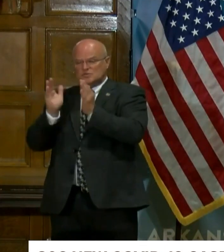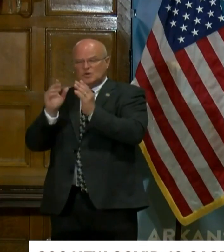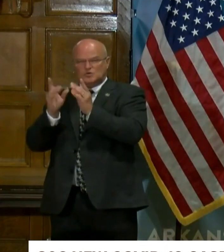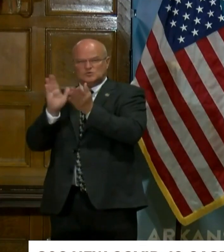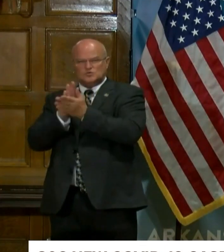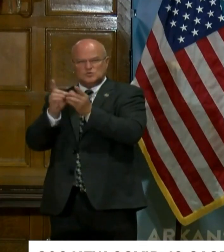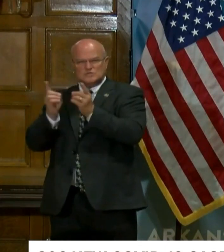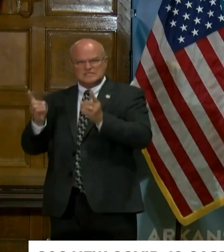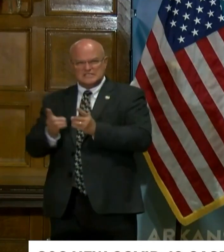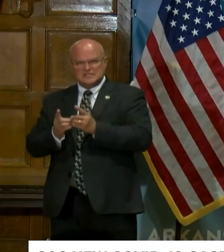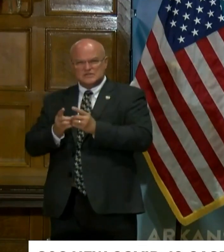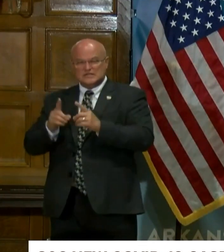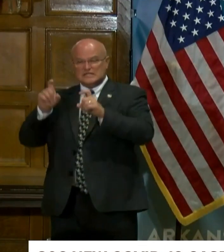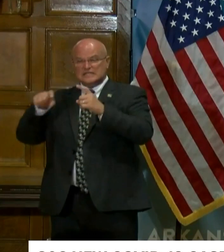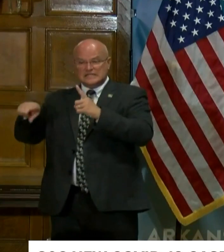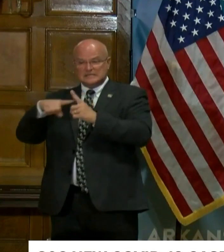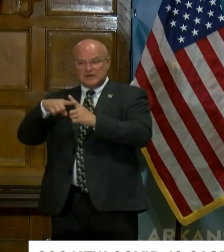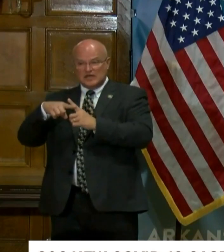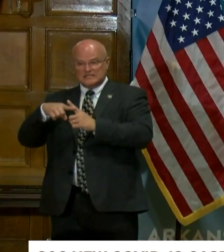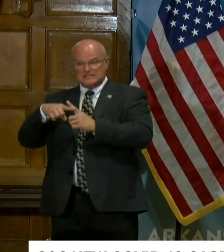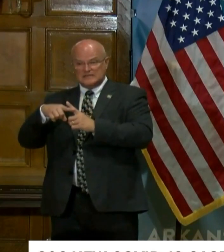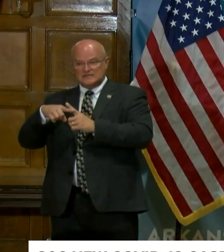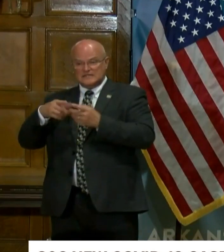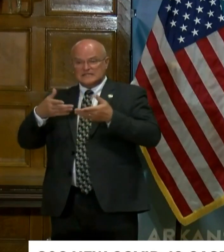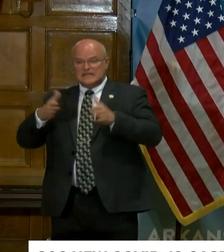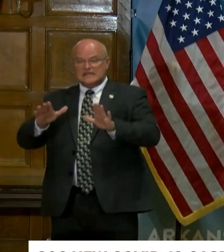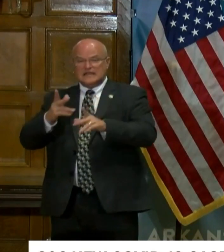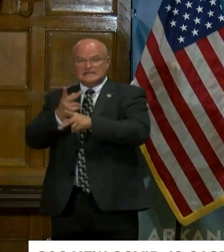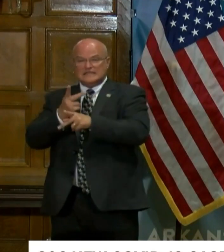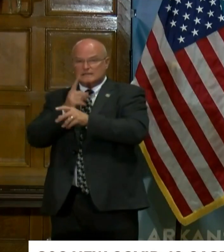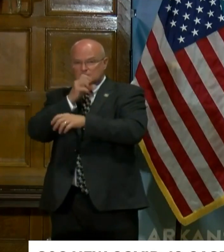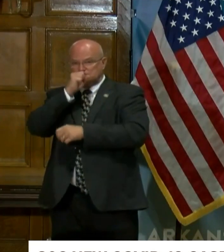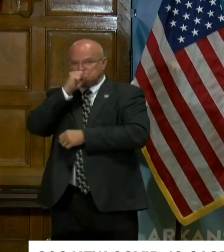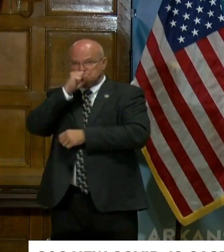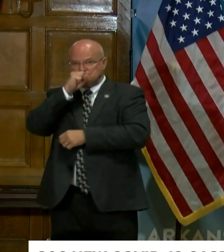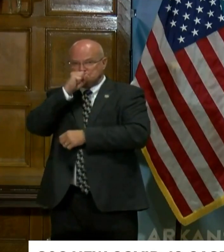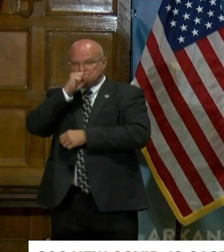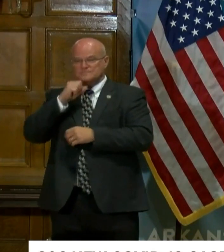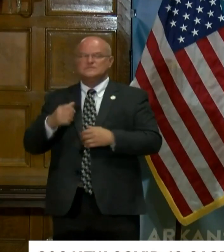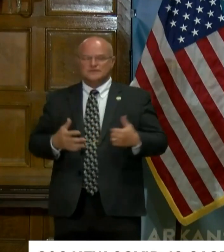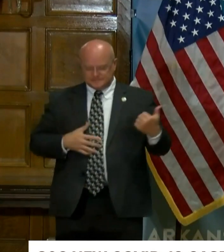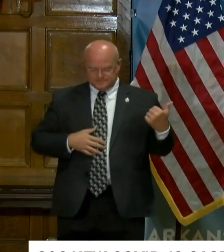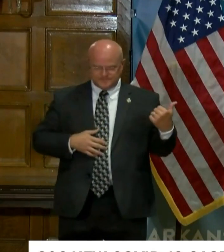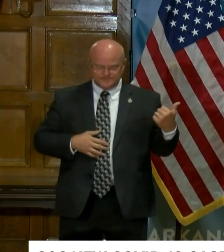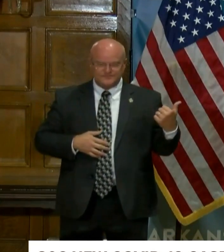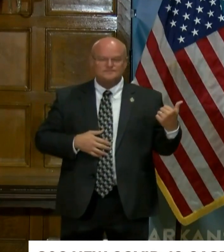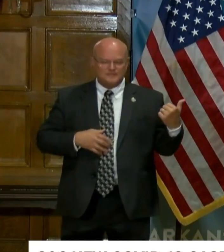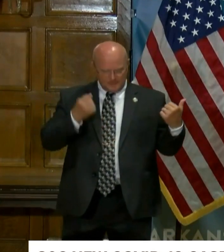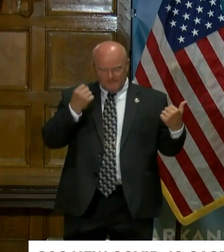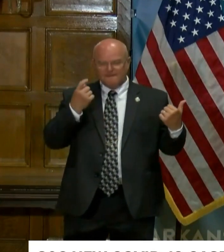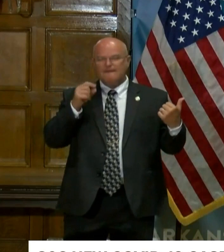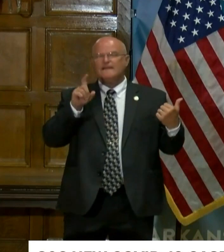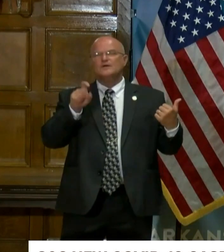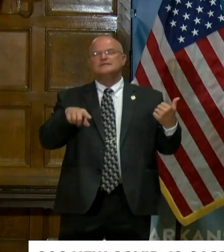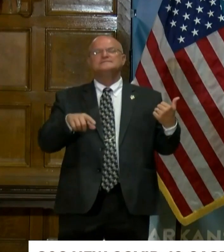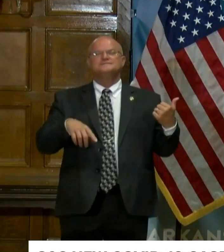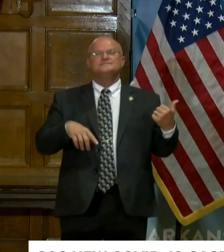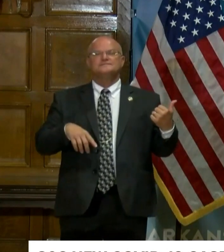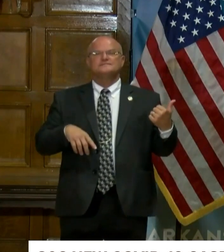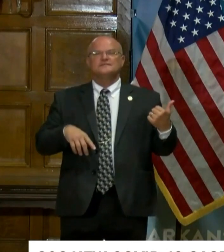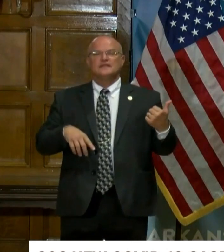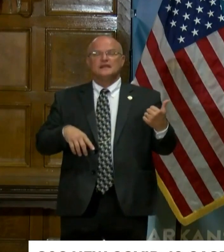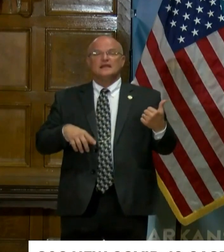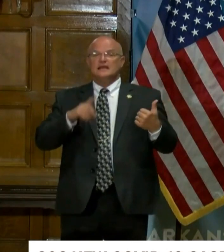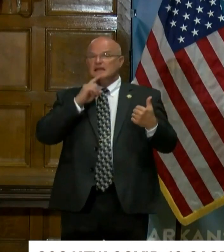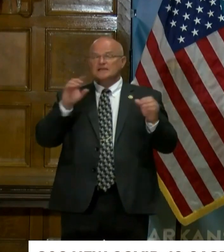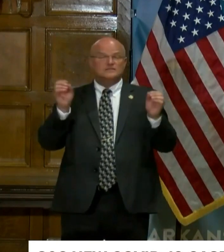district is test positive and is allowed to keep that quiet? No, I understand the question.